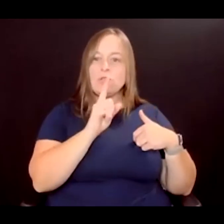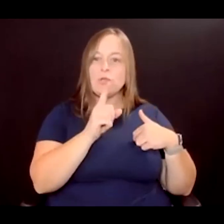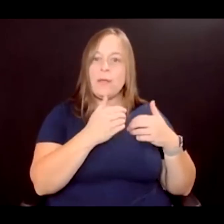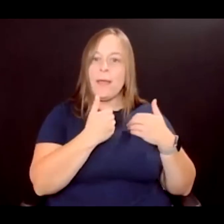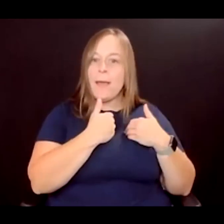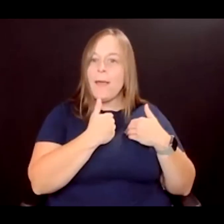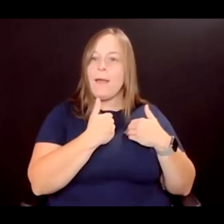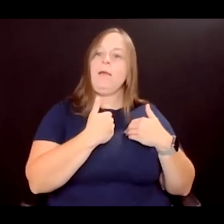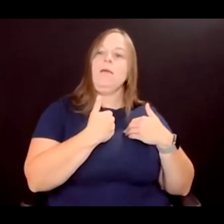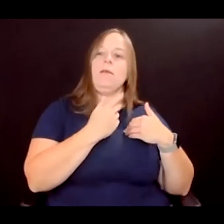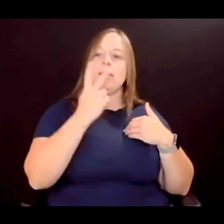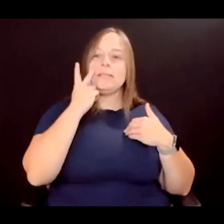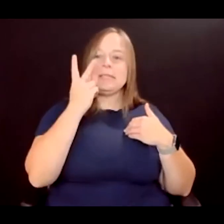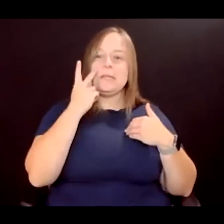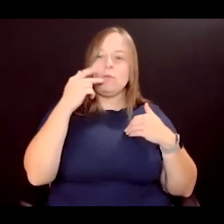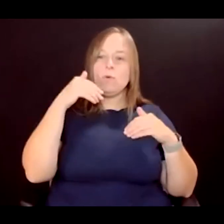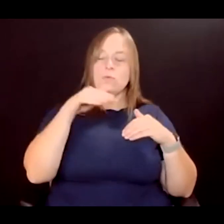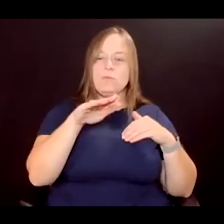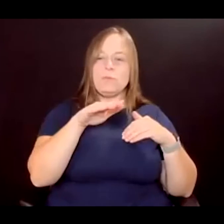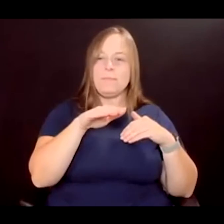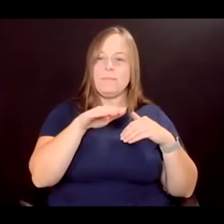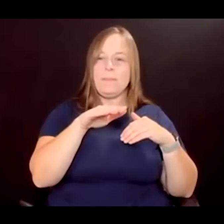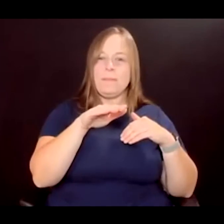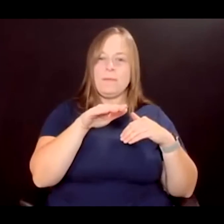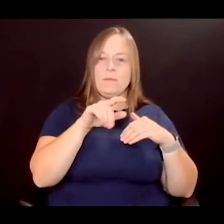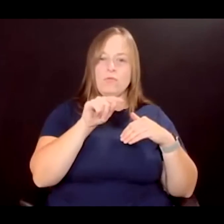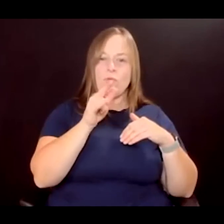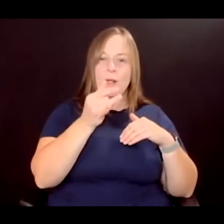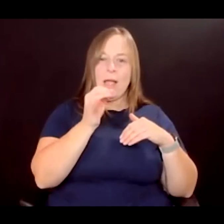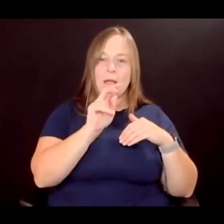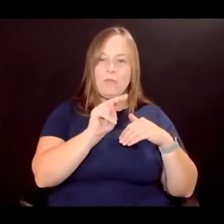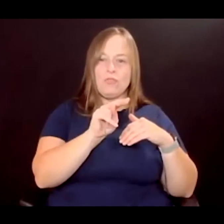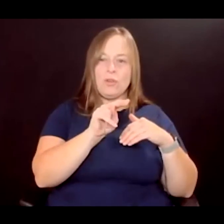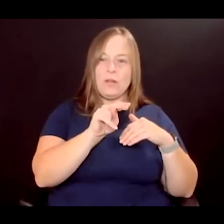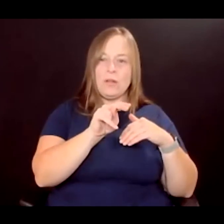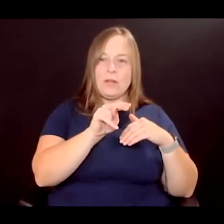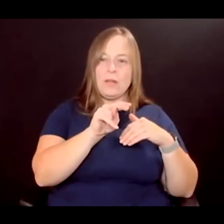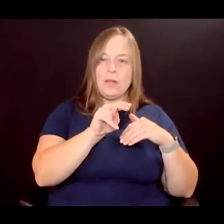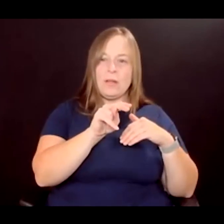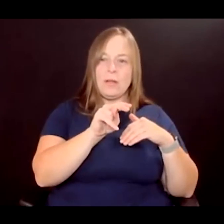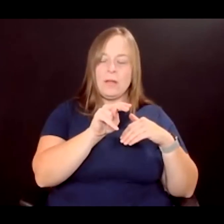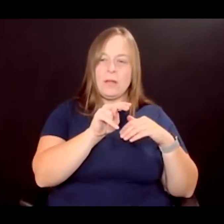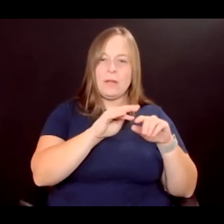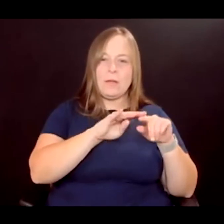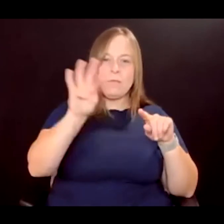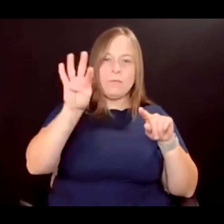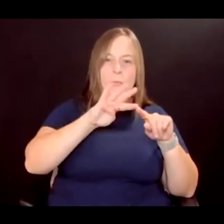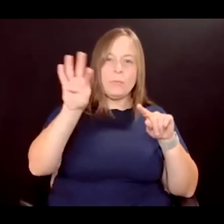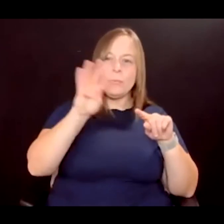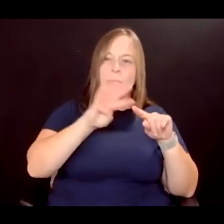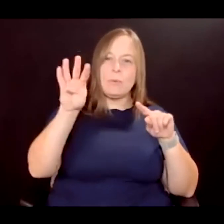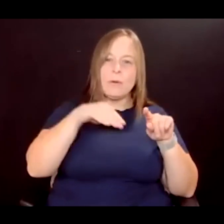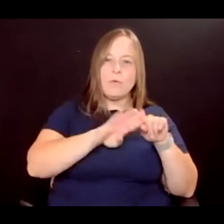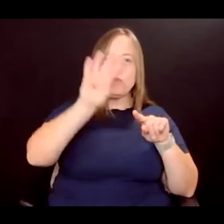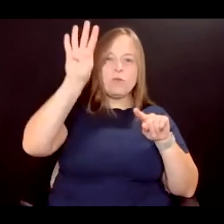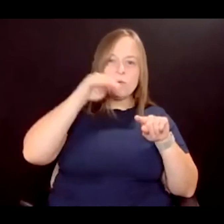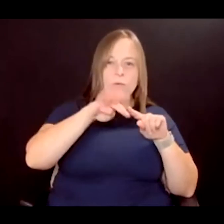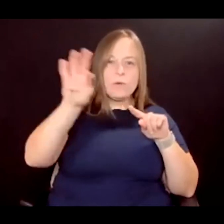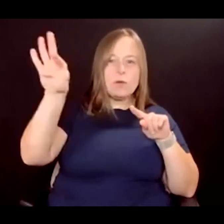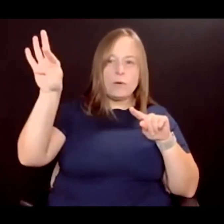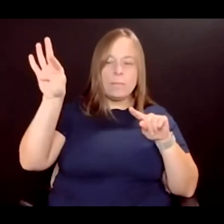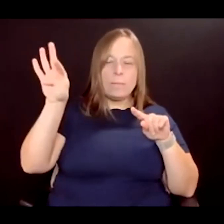things get taken care of quickly, but it's the same thing with snow. It gets piled up. And I think I would ask when it